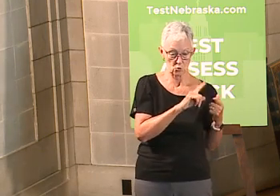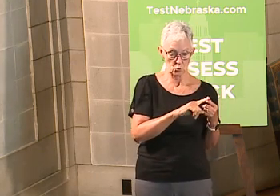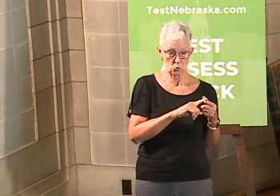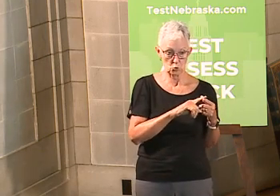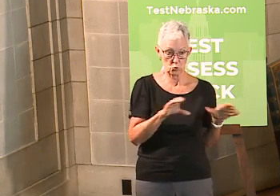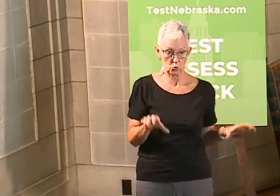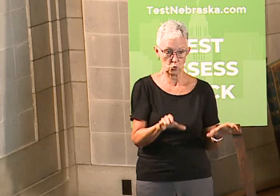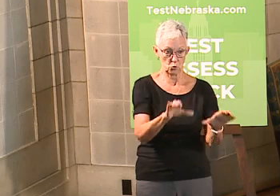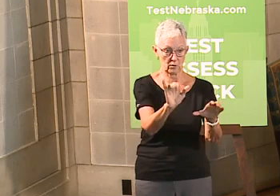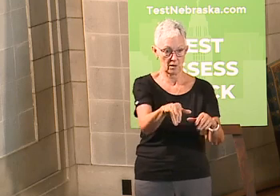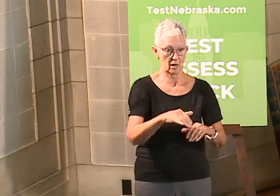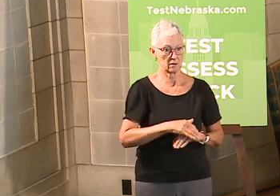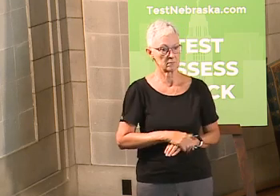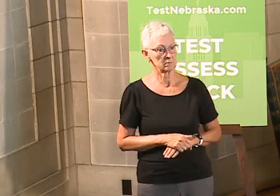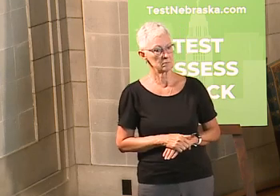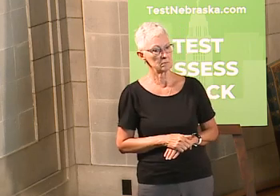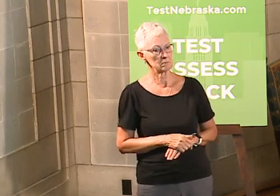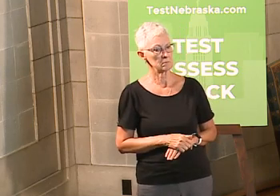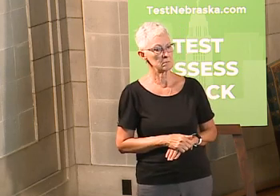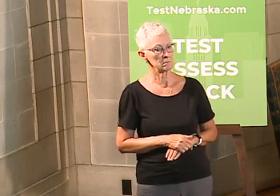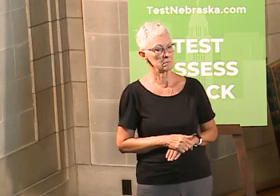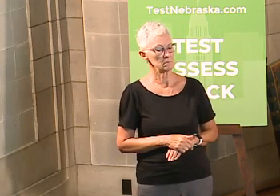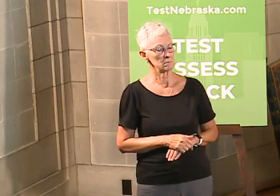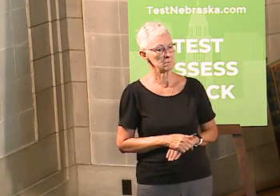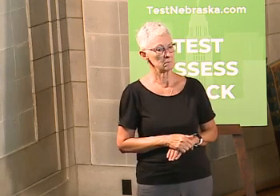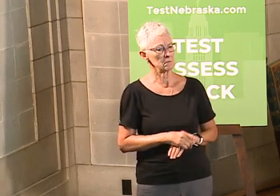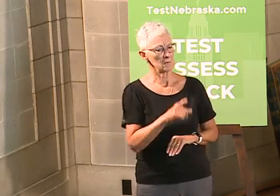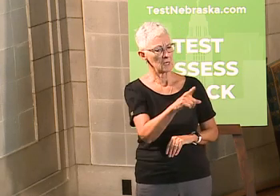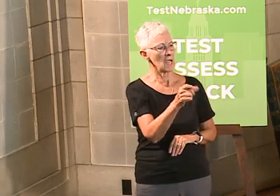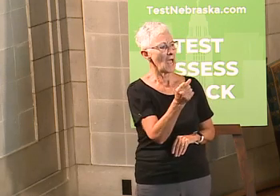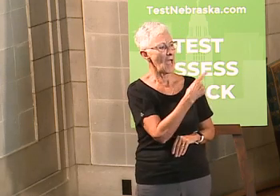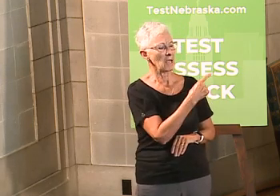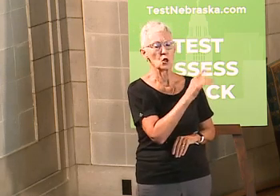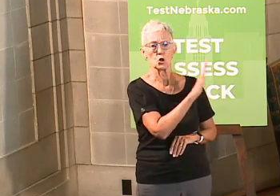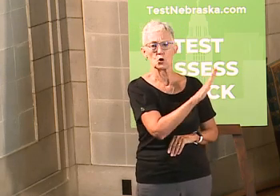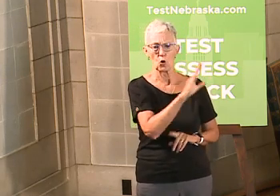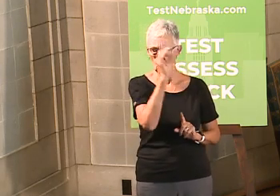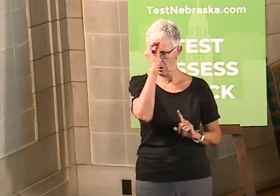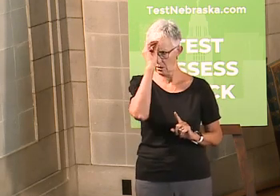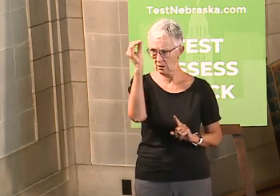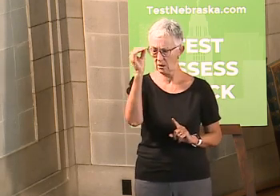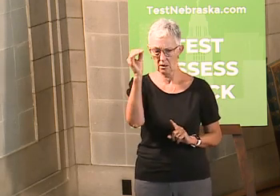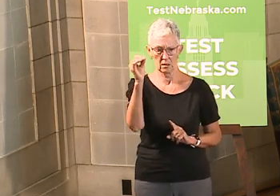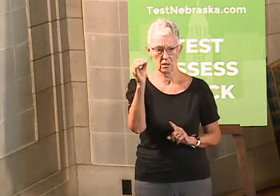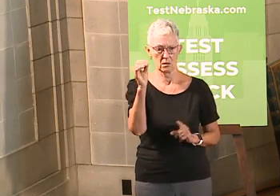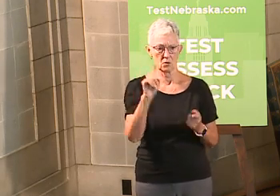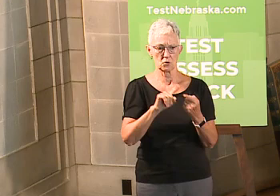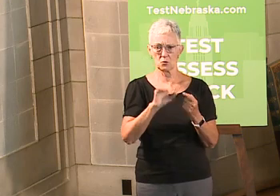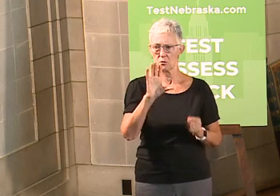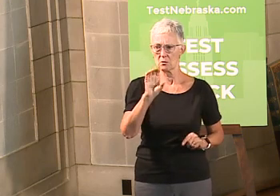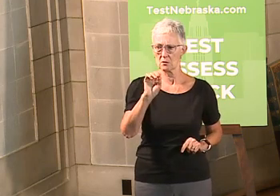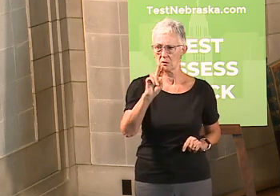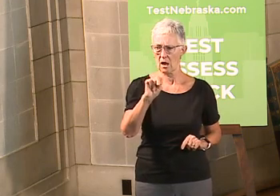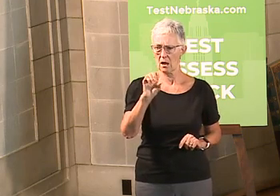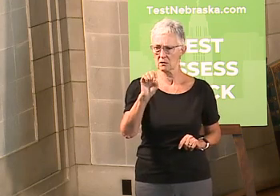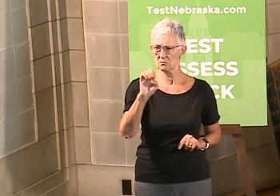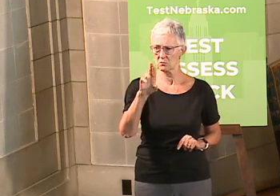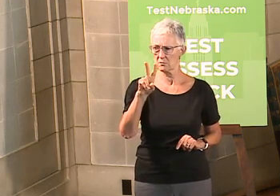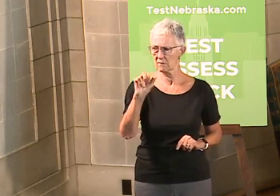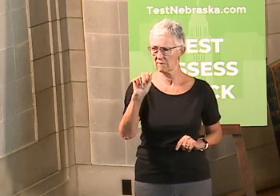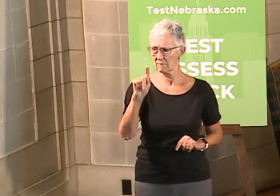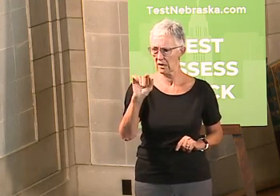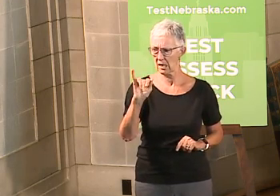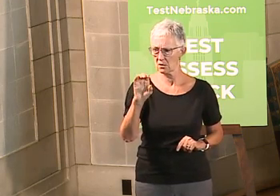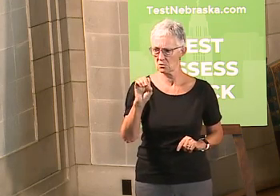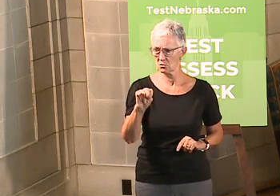And what is your opinion about conservation easements? And so the question then gets directly back to conservation easements. And while